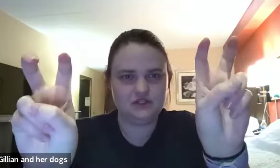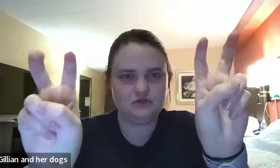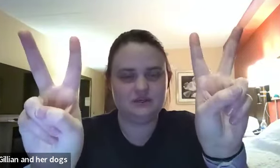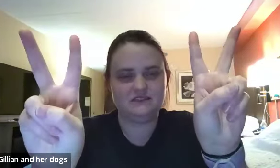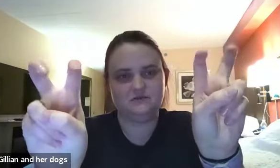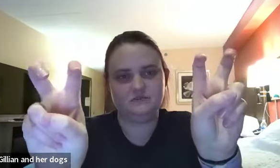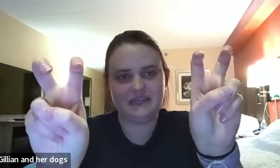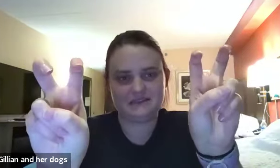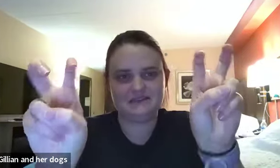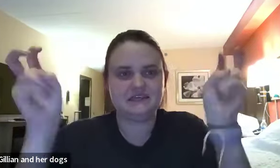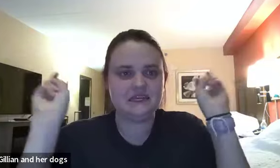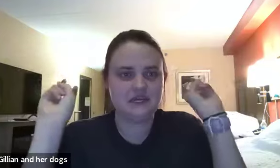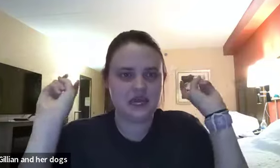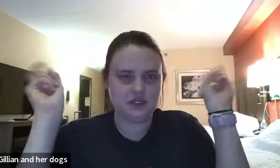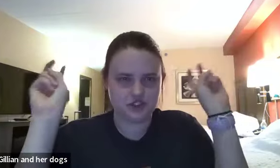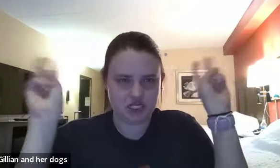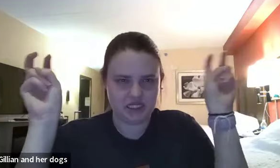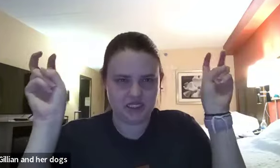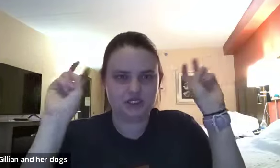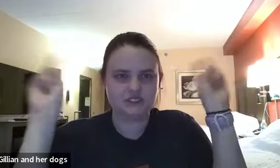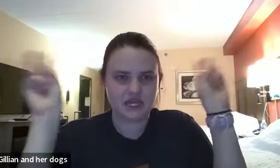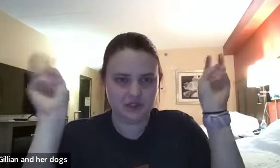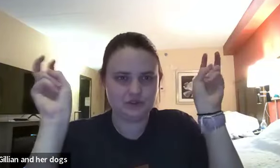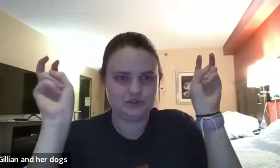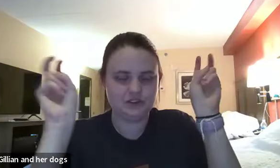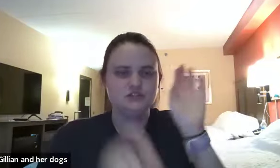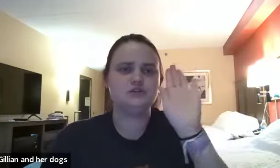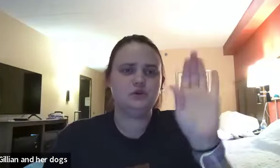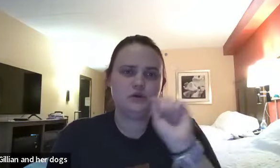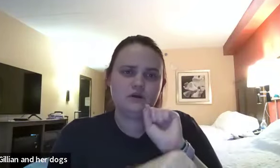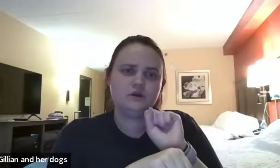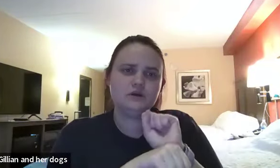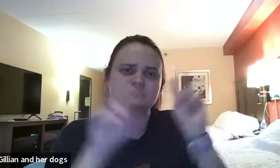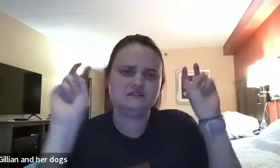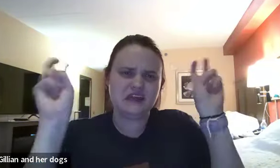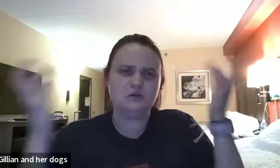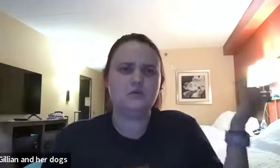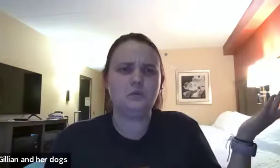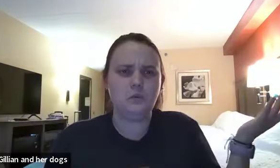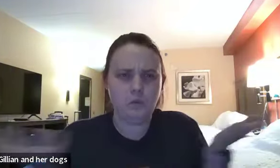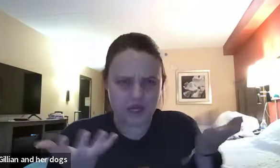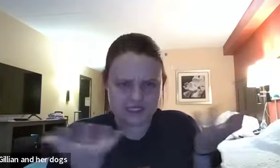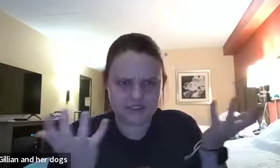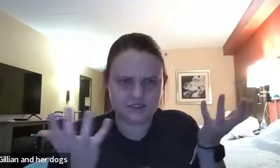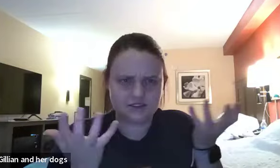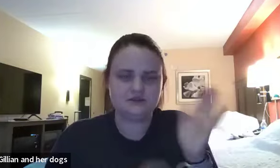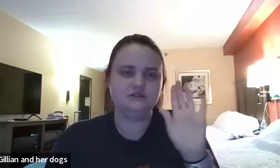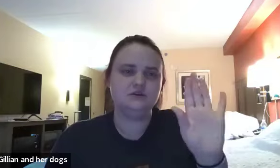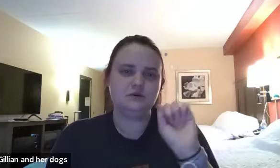two. It's those bent X's again, and you shake it here. Title. So your work title what?